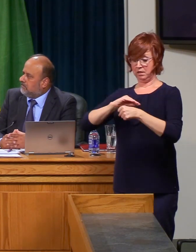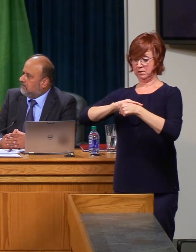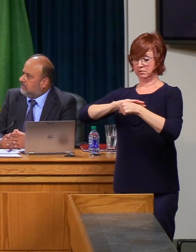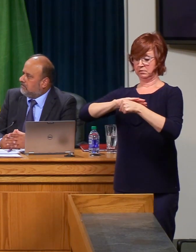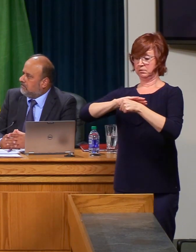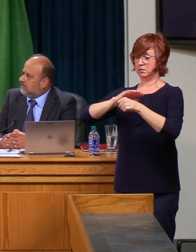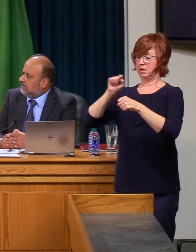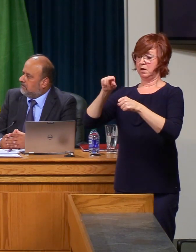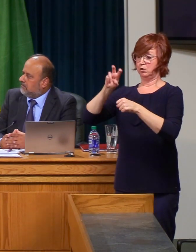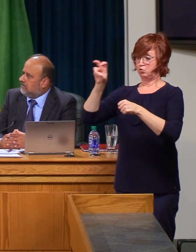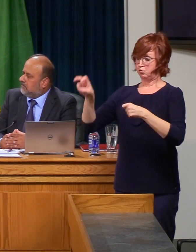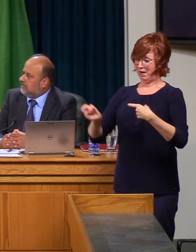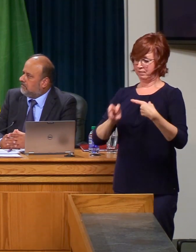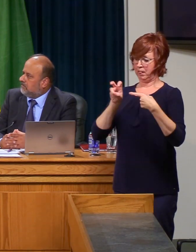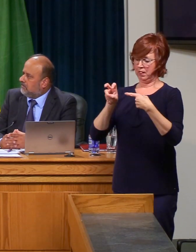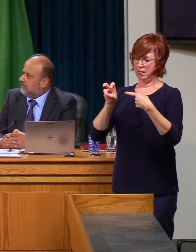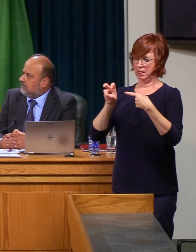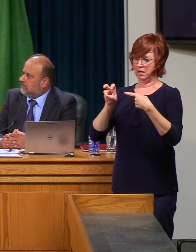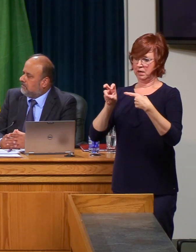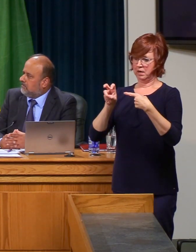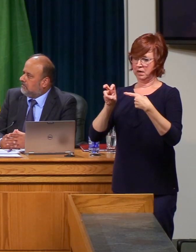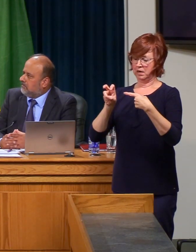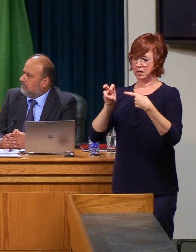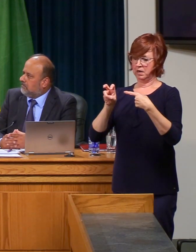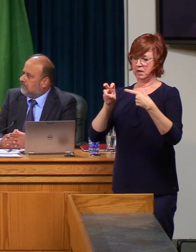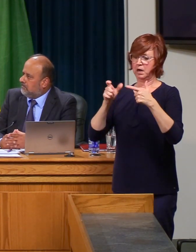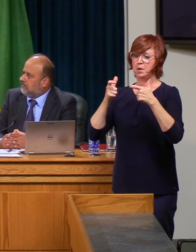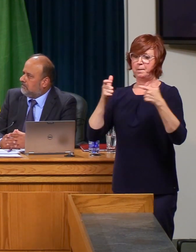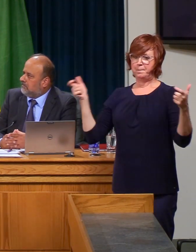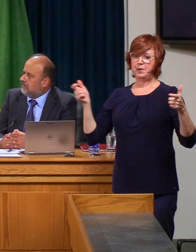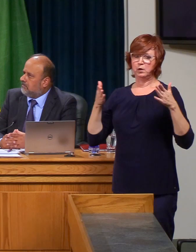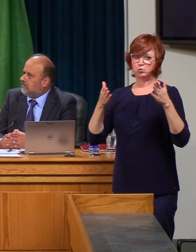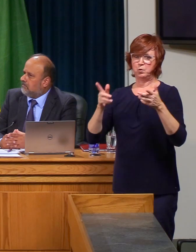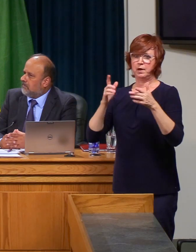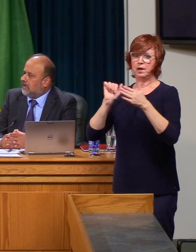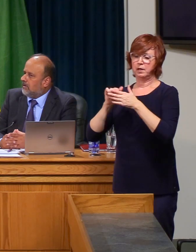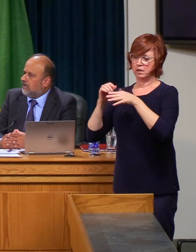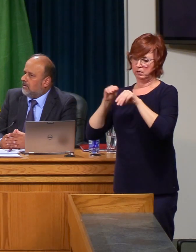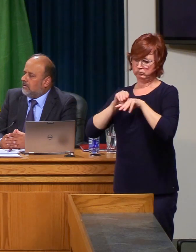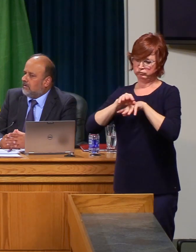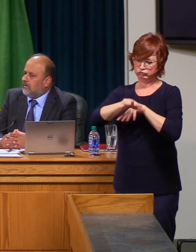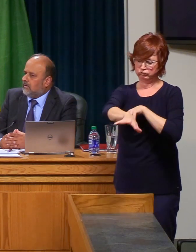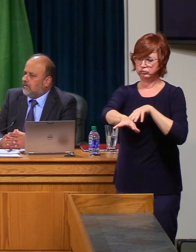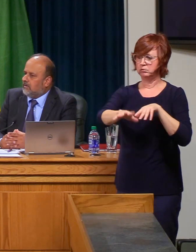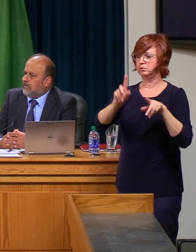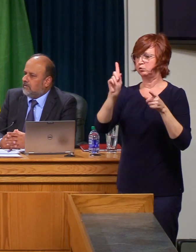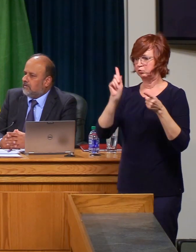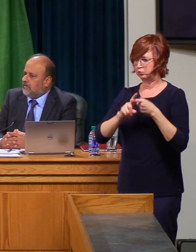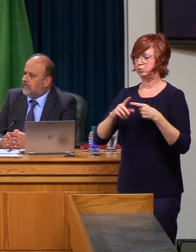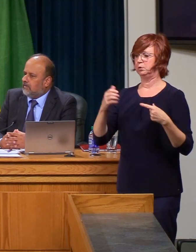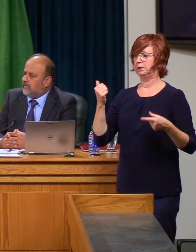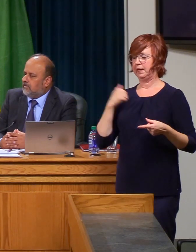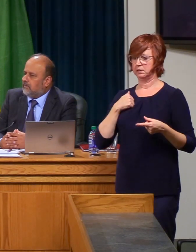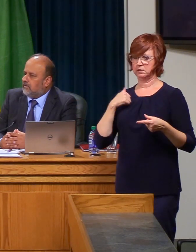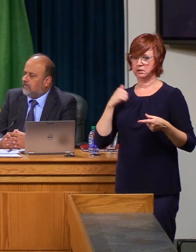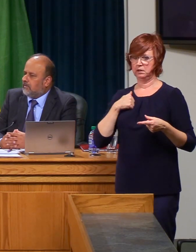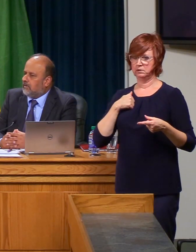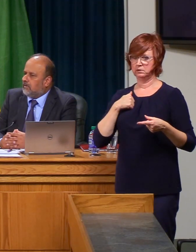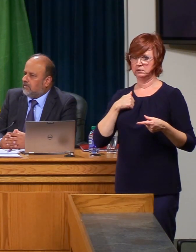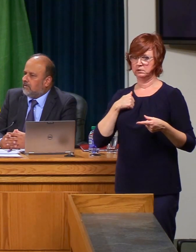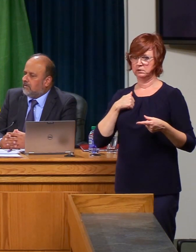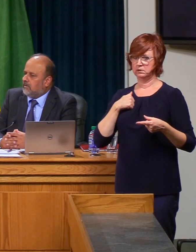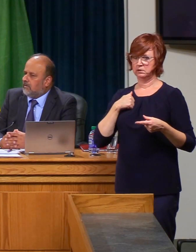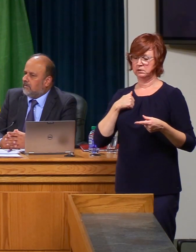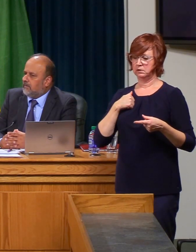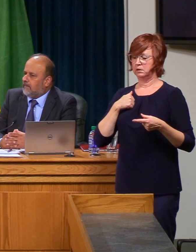of COVID-19 and the largest source of bringing COVID-19 not only into Saskatchewan but into Canada is international travel. And so I think it's fair to